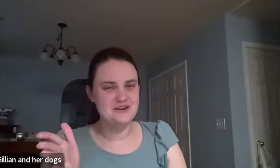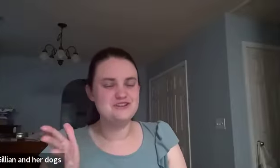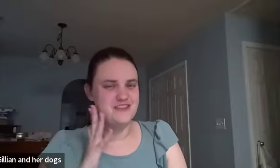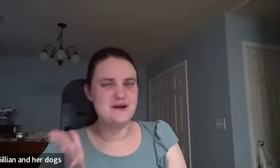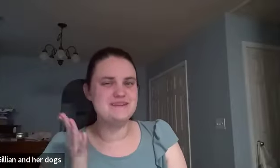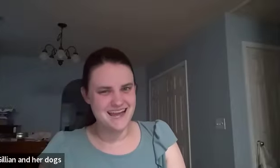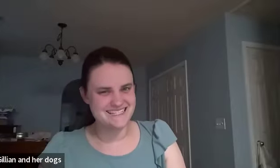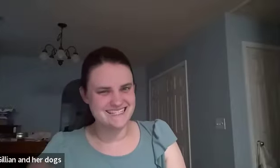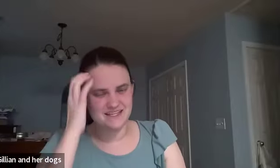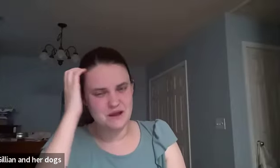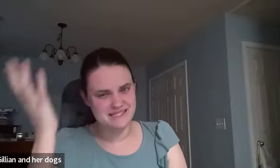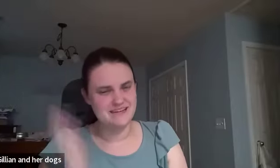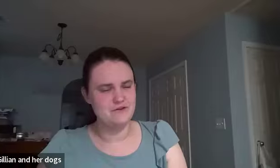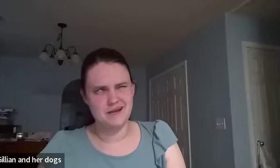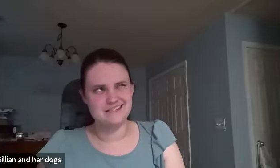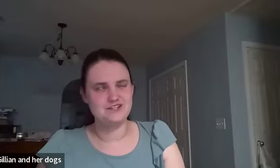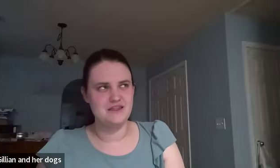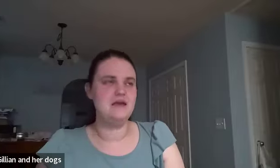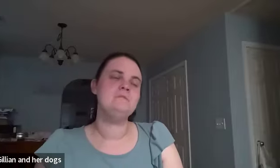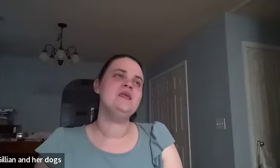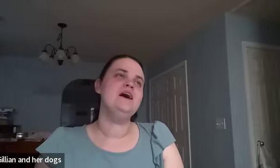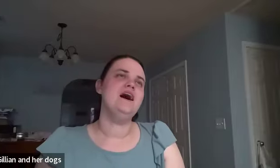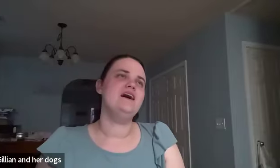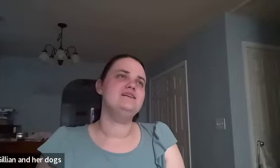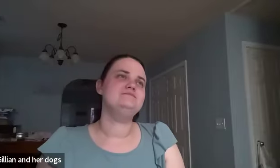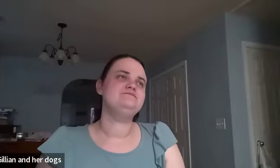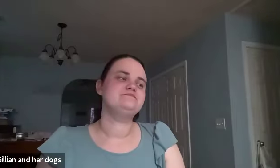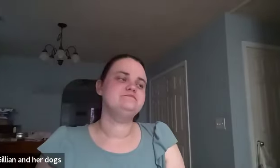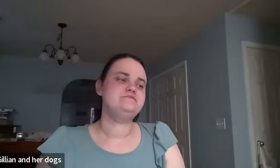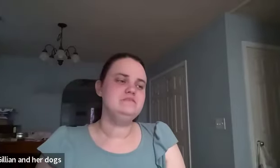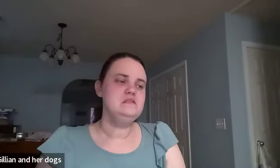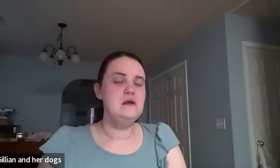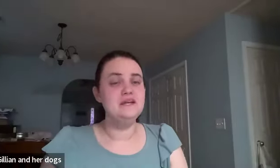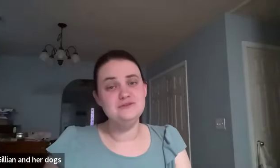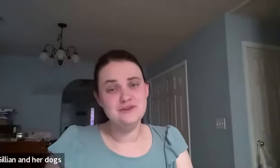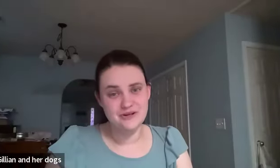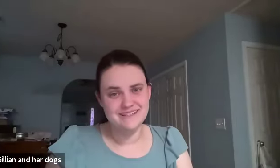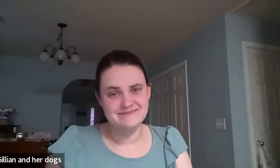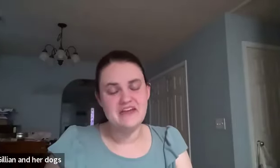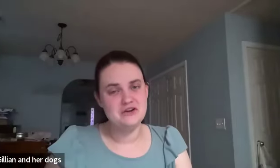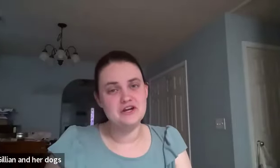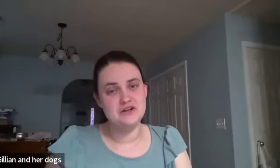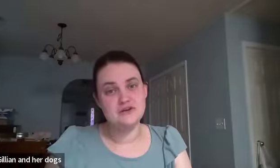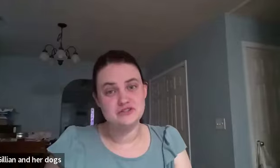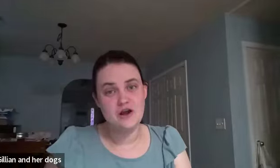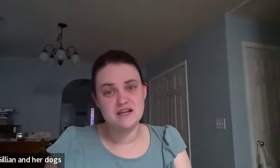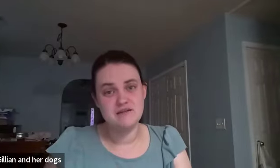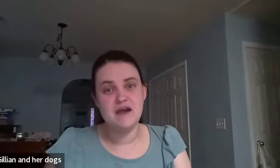good question. That's why I was asking. That's why I was thinking for a minute because I was trying to think. Um, I mean, you could, and they're gonna know you're talking about